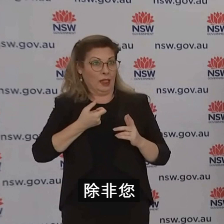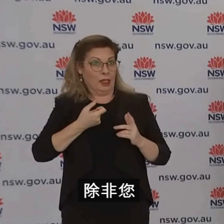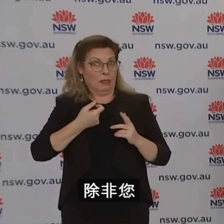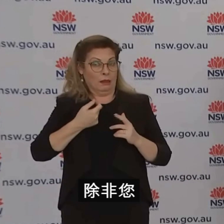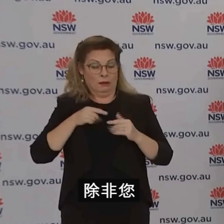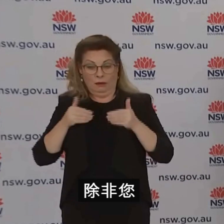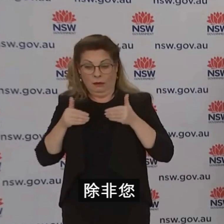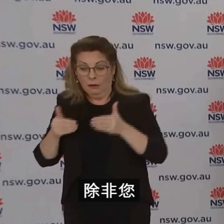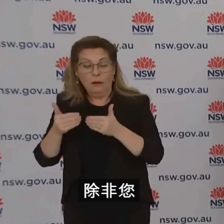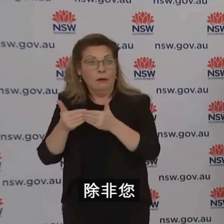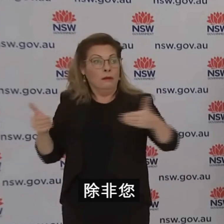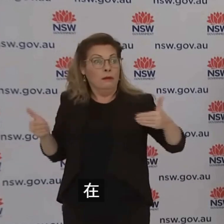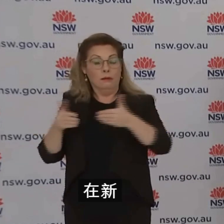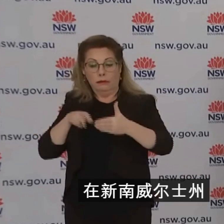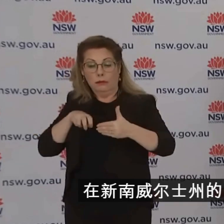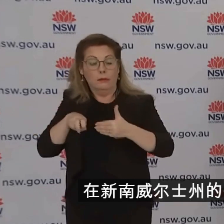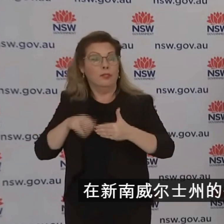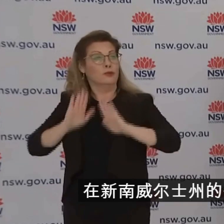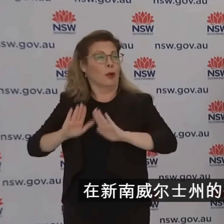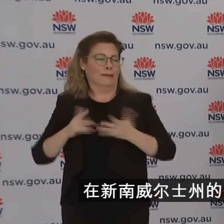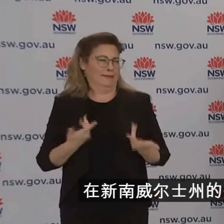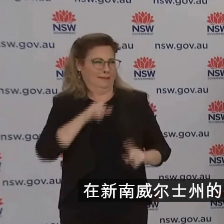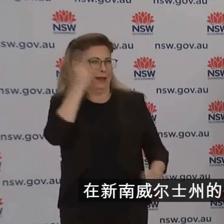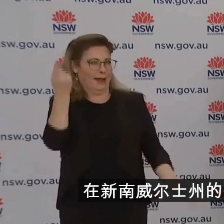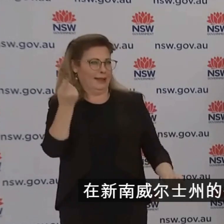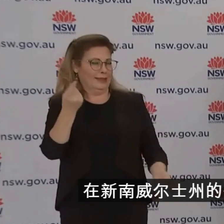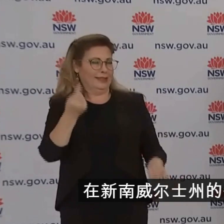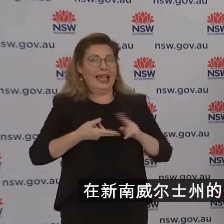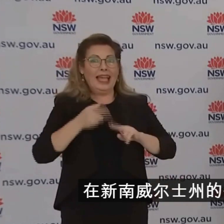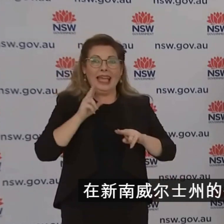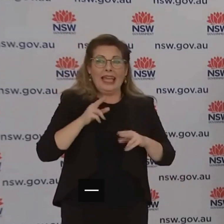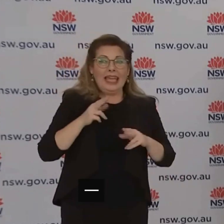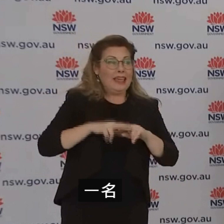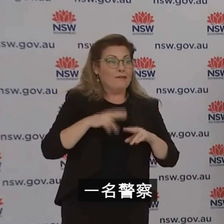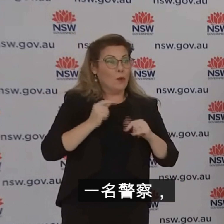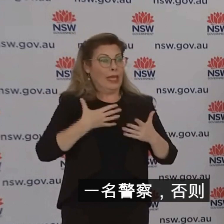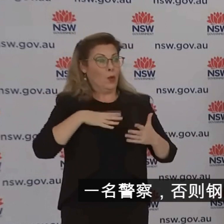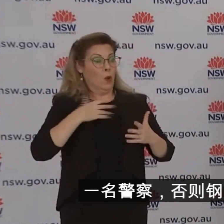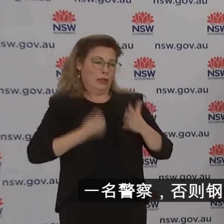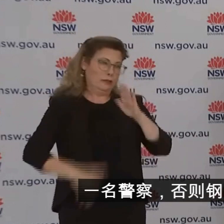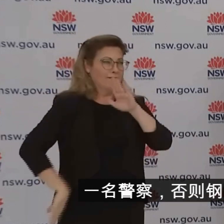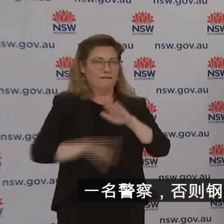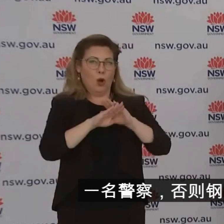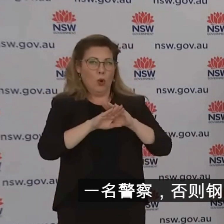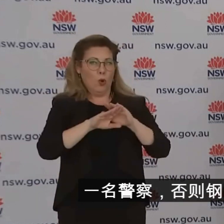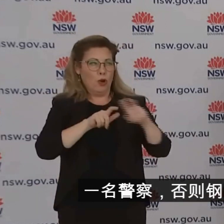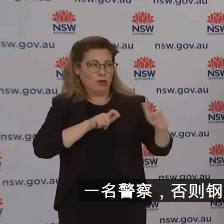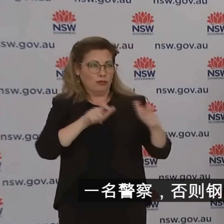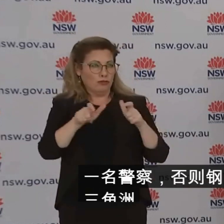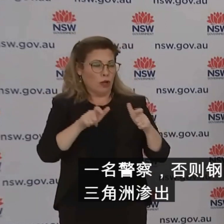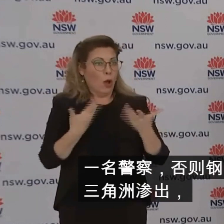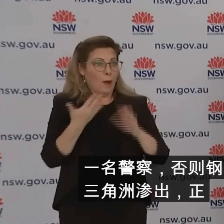outside every single household in New South Wales or on every single road, a ring of steel does not prevent